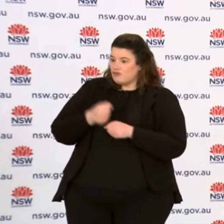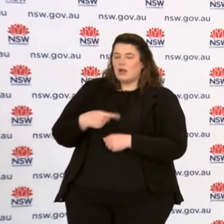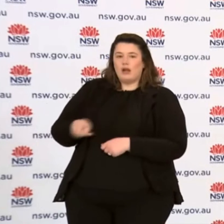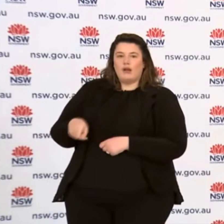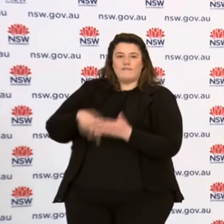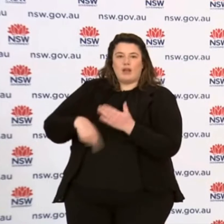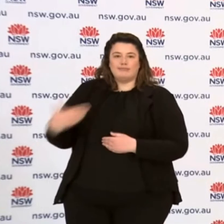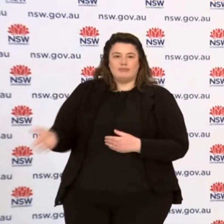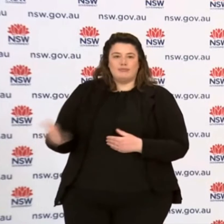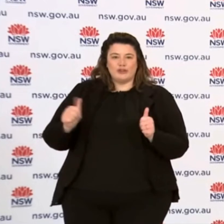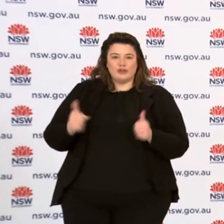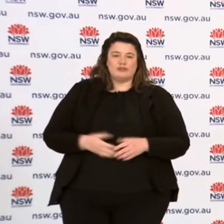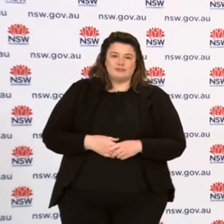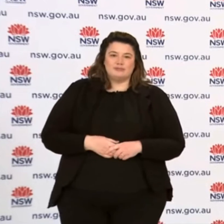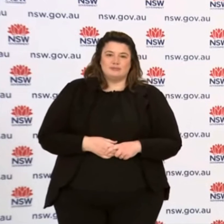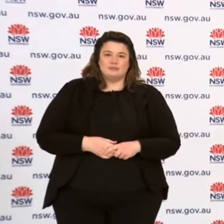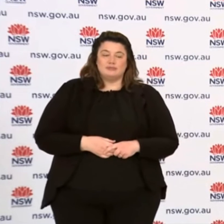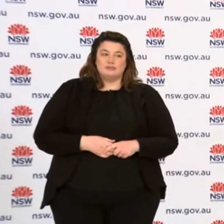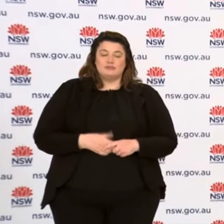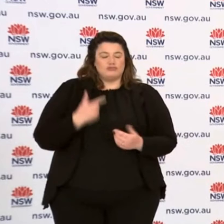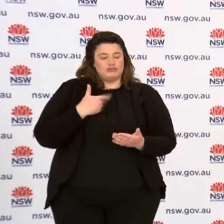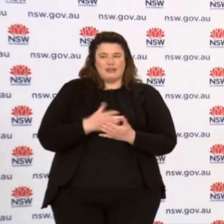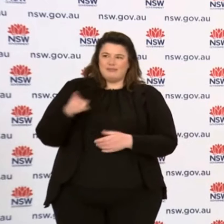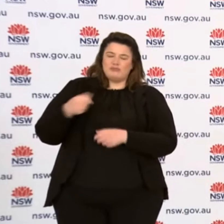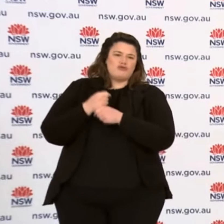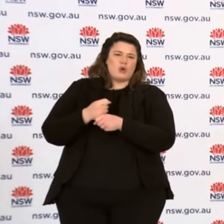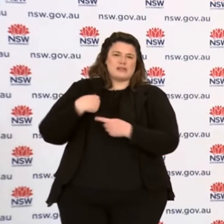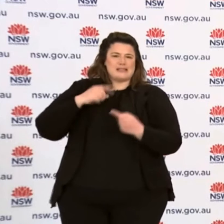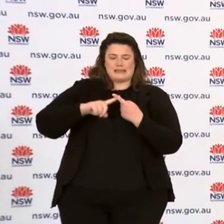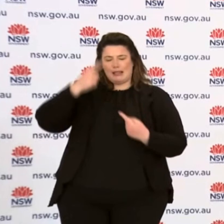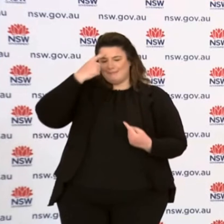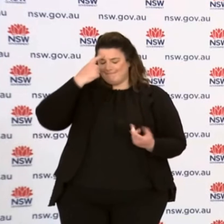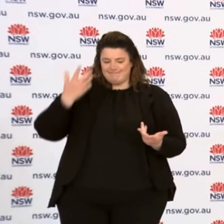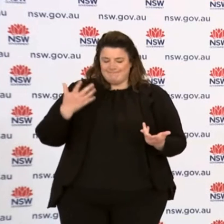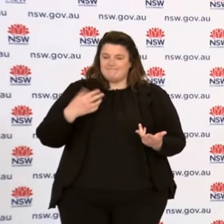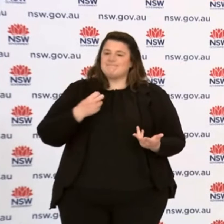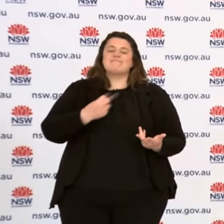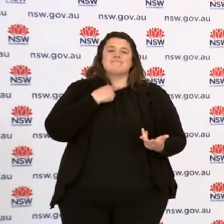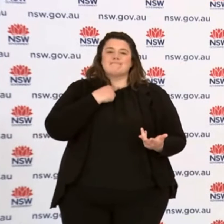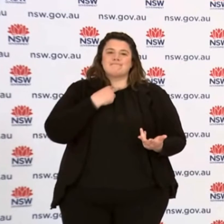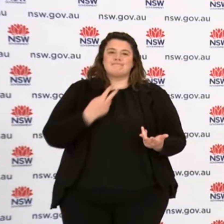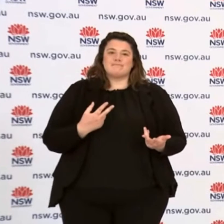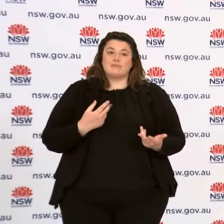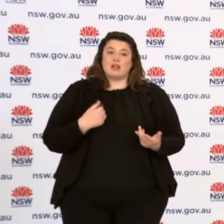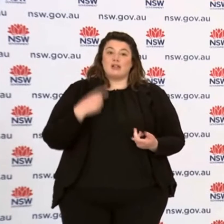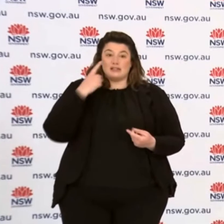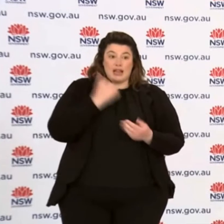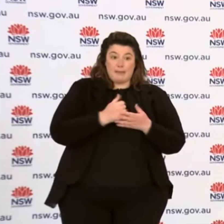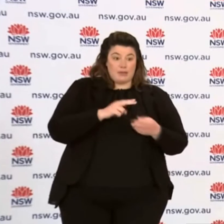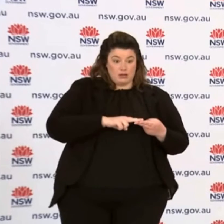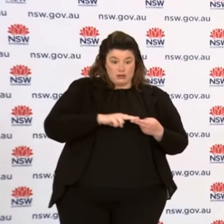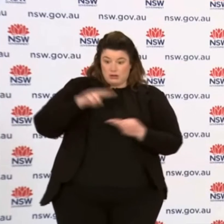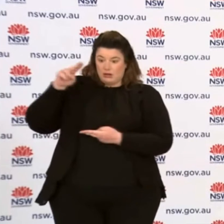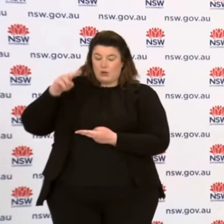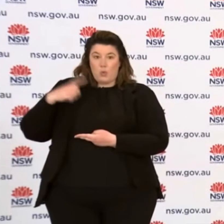say it continues to be a disappointment, and I suppose I have my suspicions that we might be seeing some of the increases as a result of that, because there